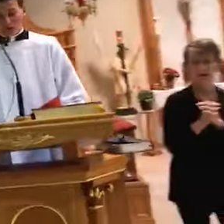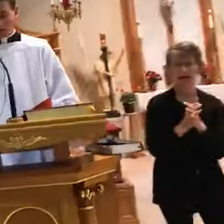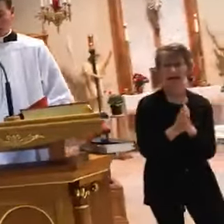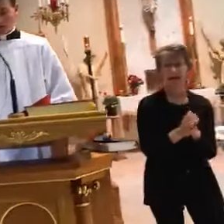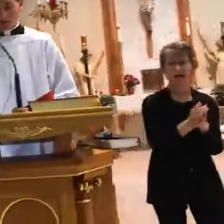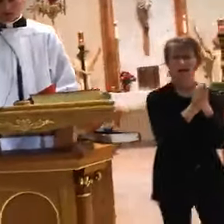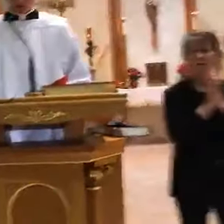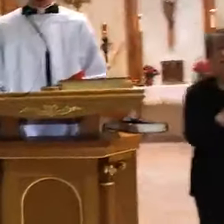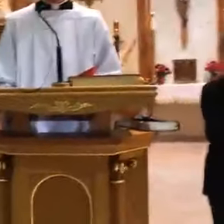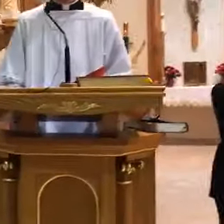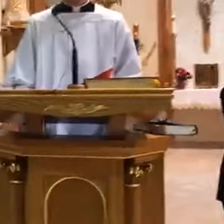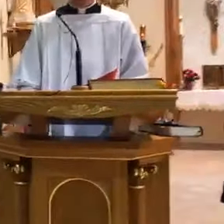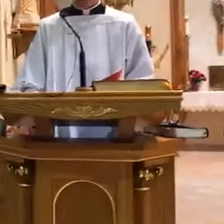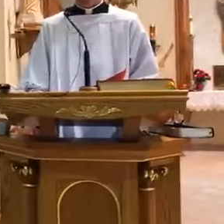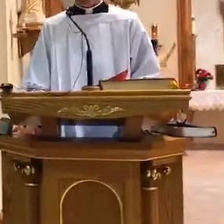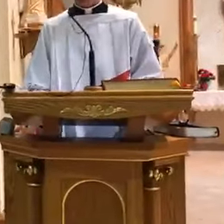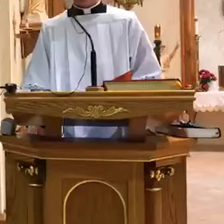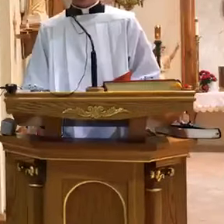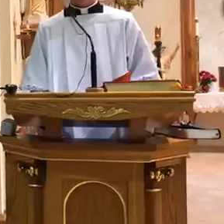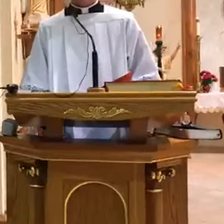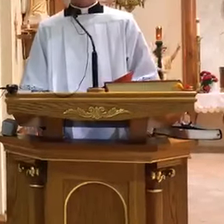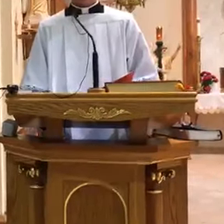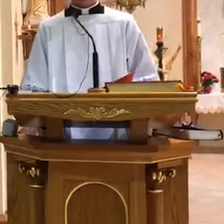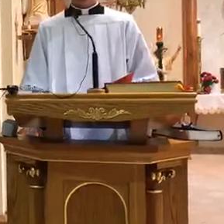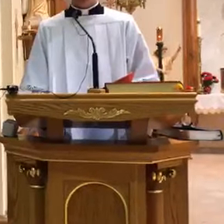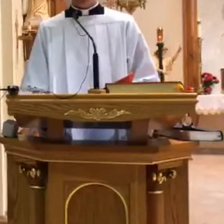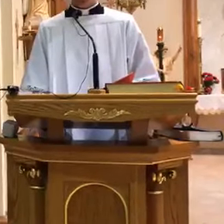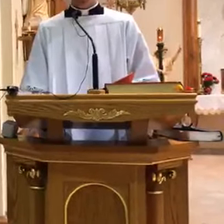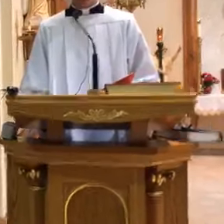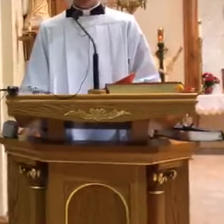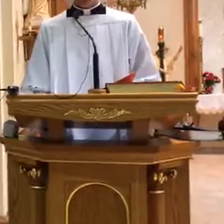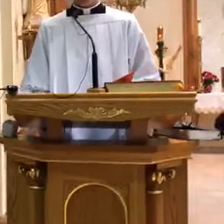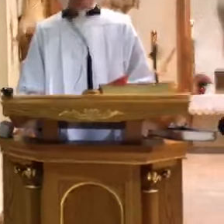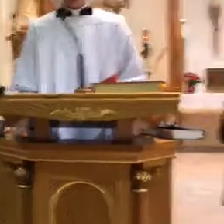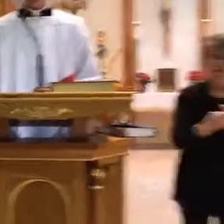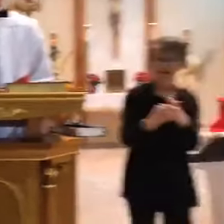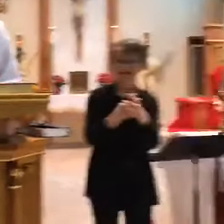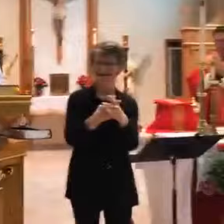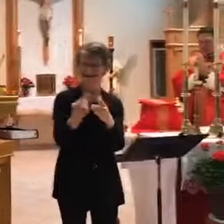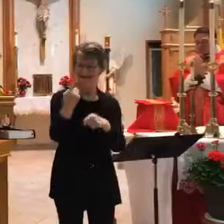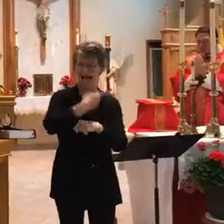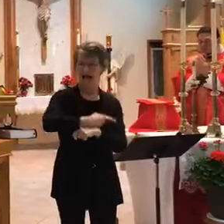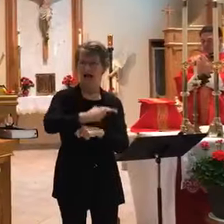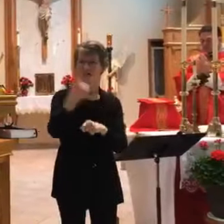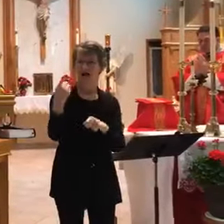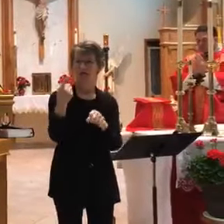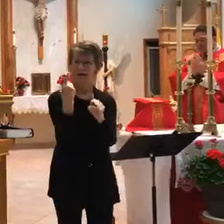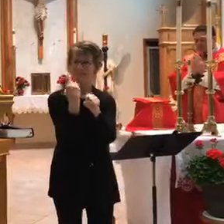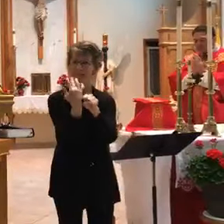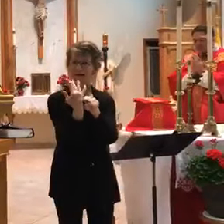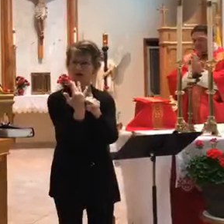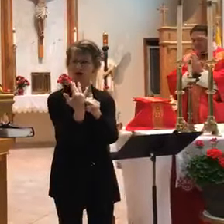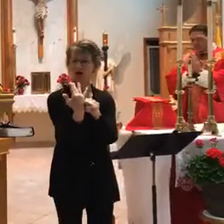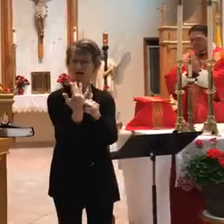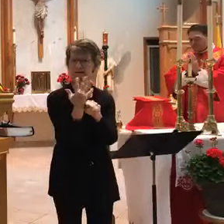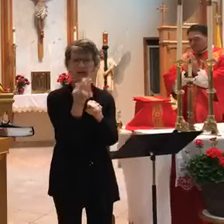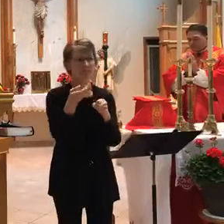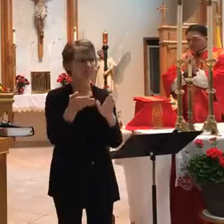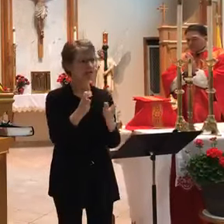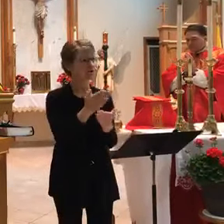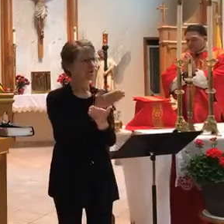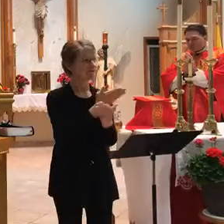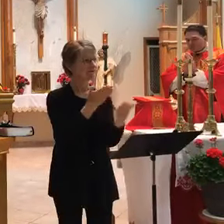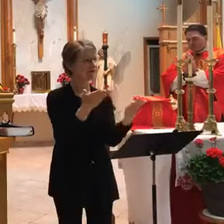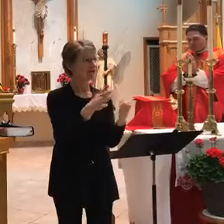For the Holy Catholic Church, born on this day of Pentecost, may both its clergy and its people be filled with the Holy